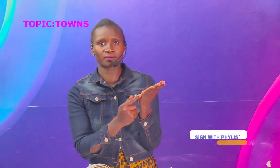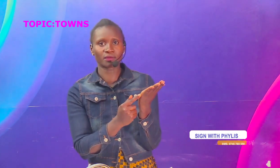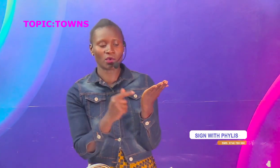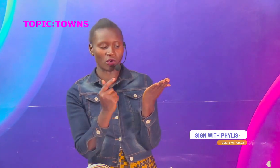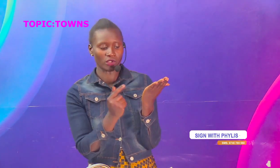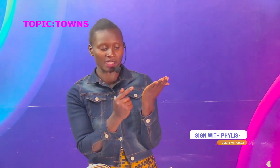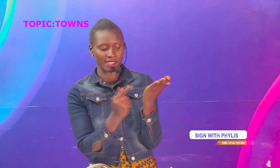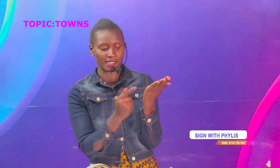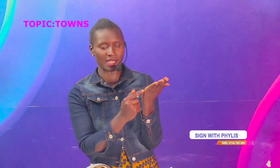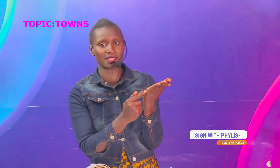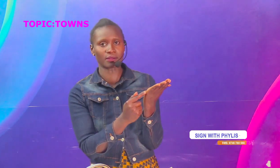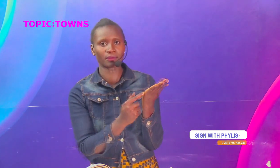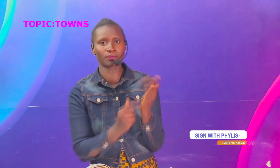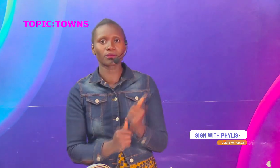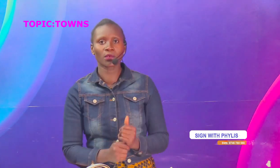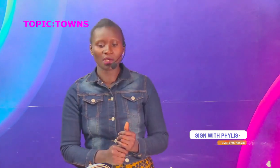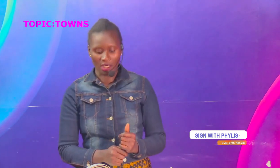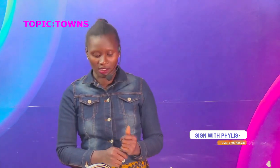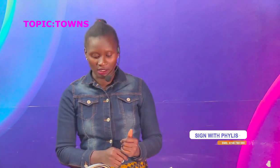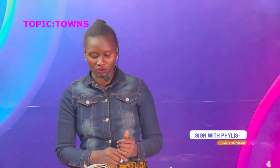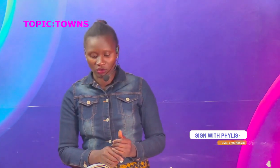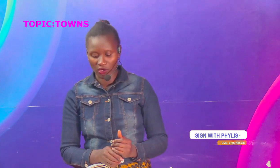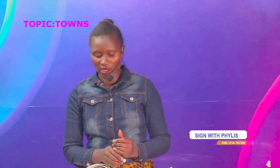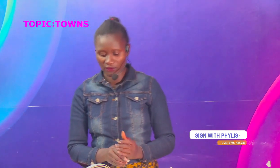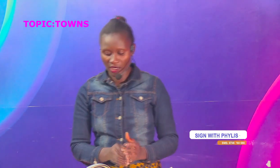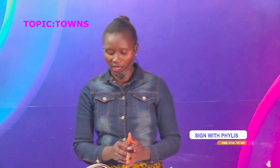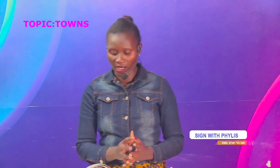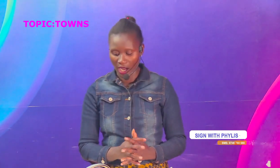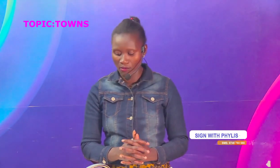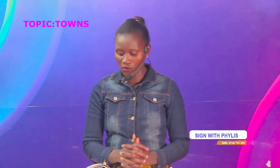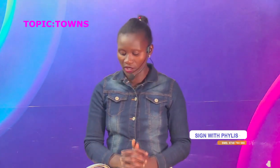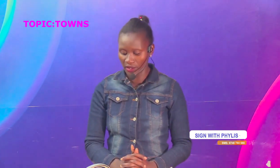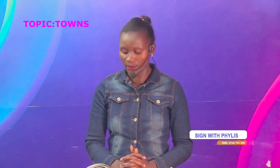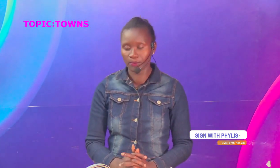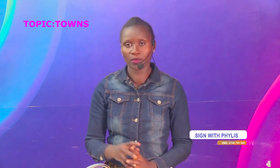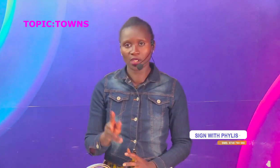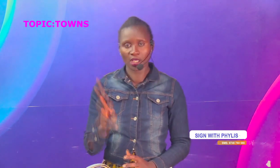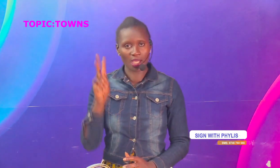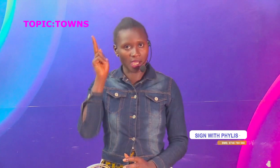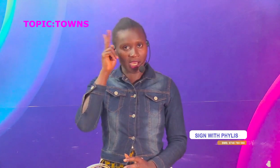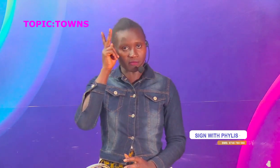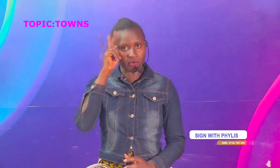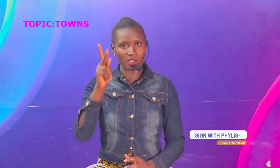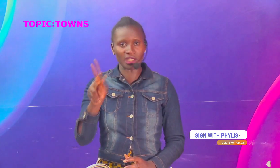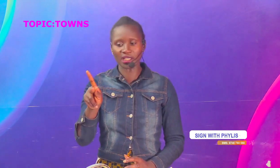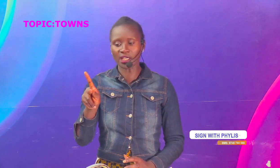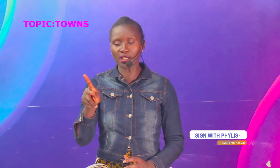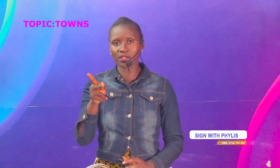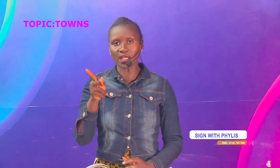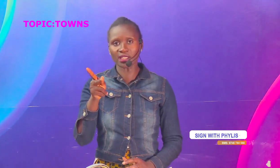Or just Taita. And then also have Kambui. Kambui. Letter K. Using letter K, just